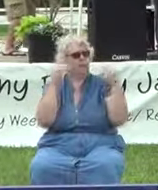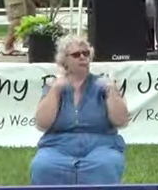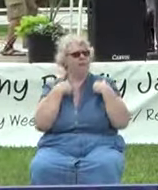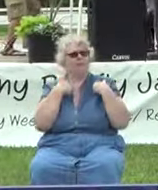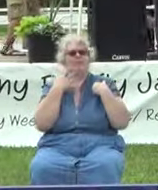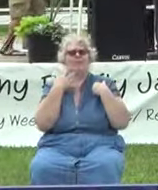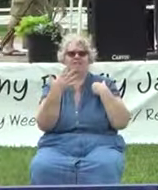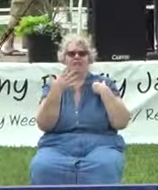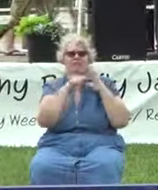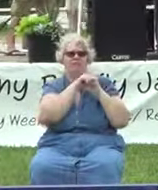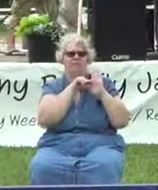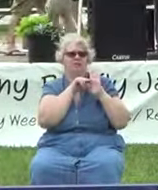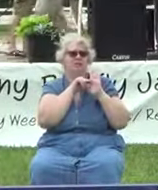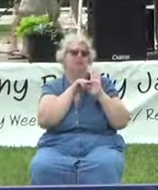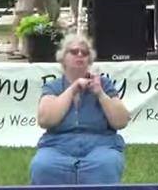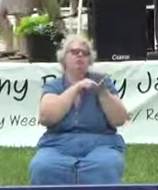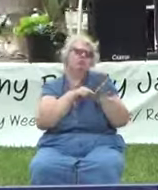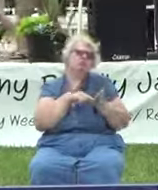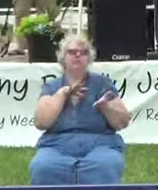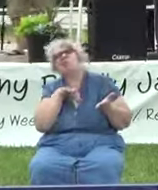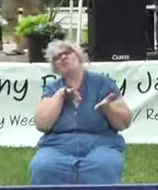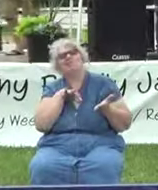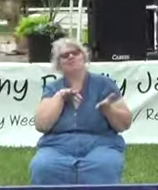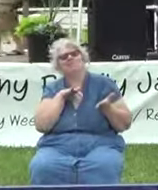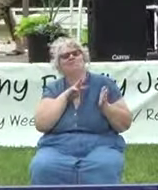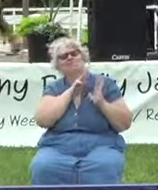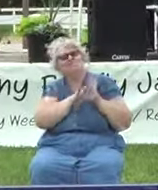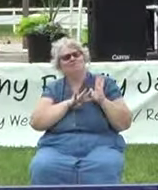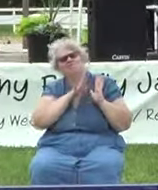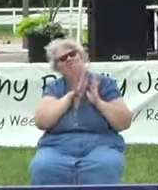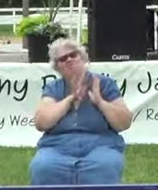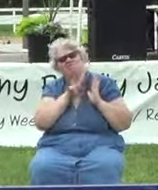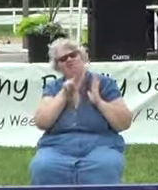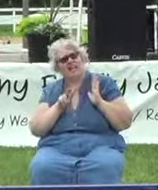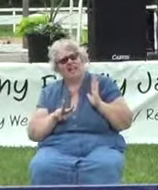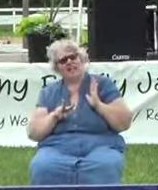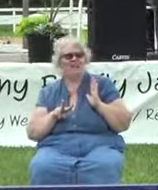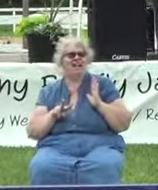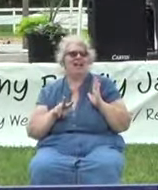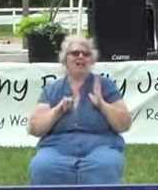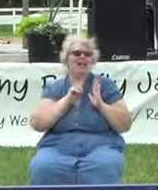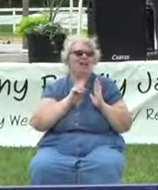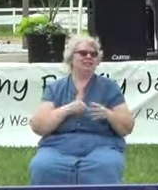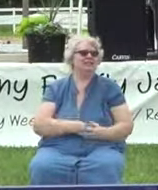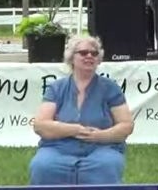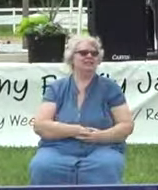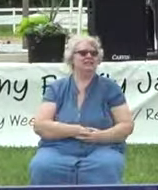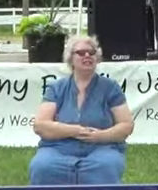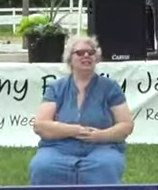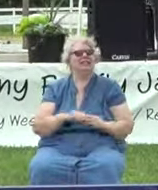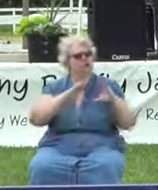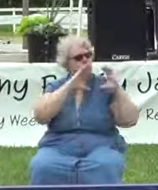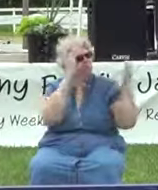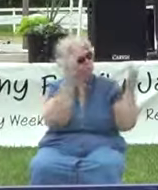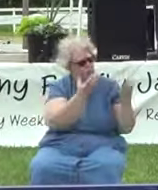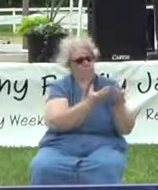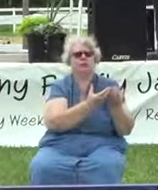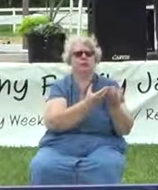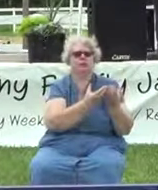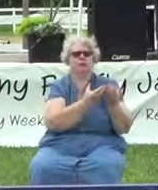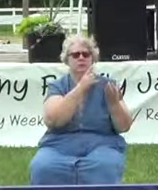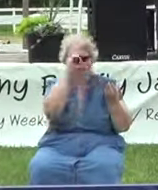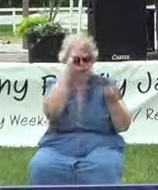here, so that'll only take about 4.5 hours. The f- Fellowship of Believers is a heading in my Bible. We're